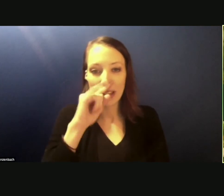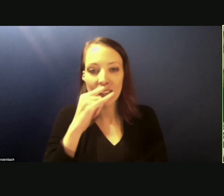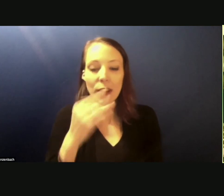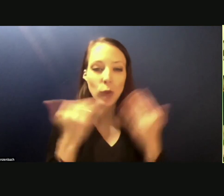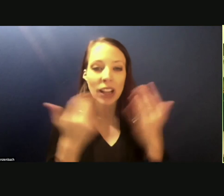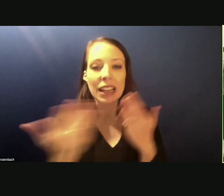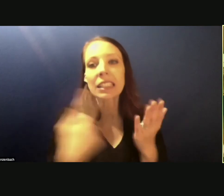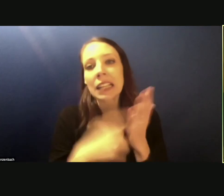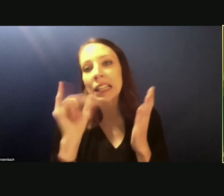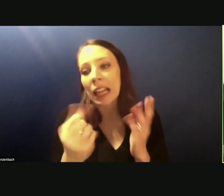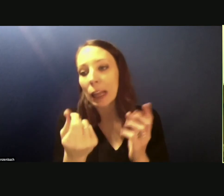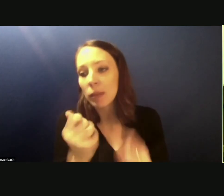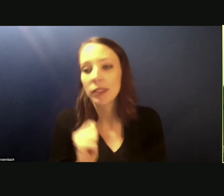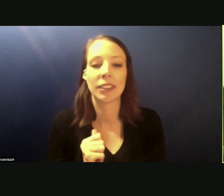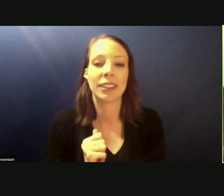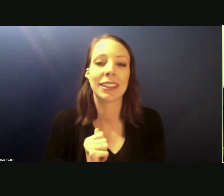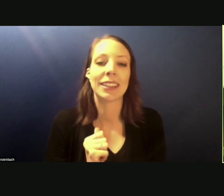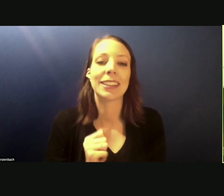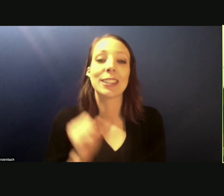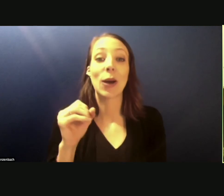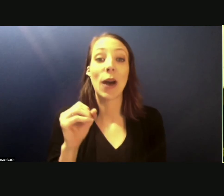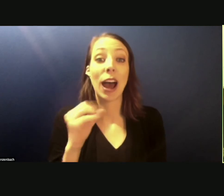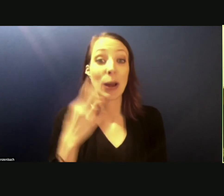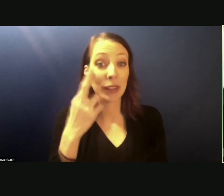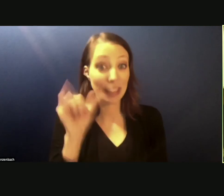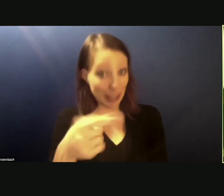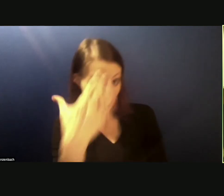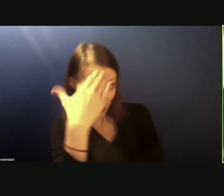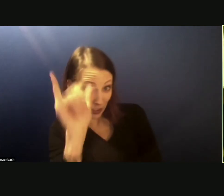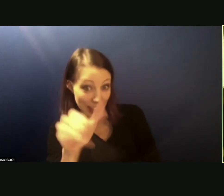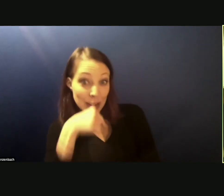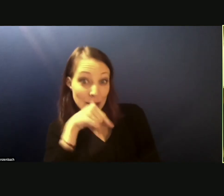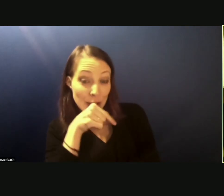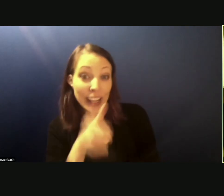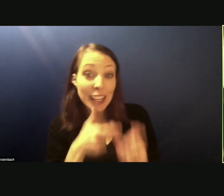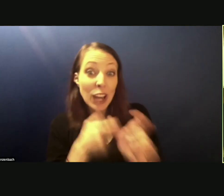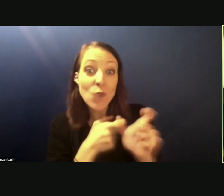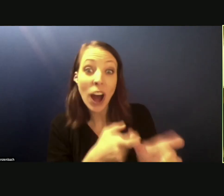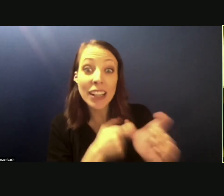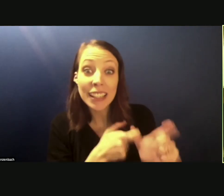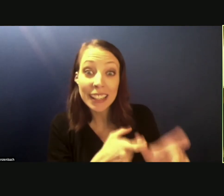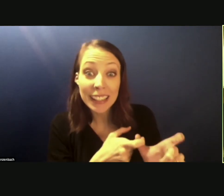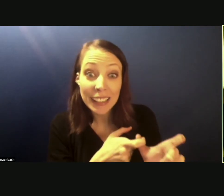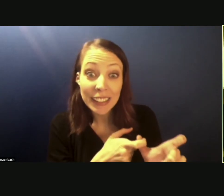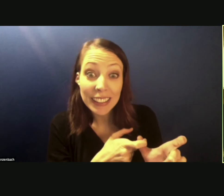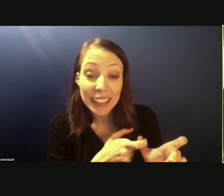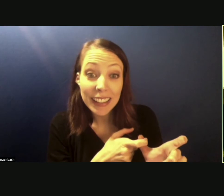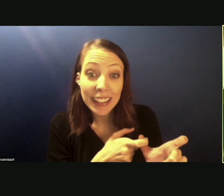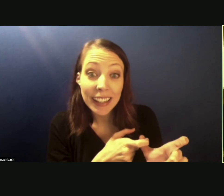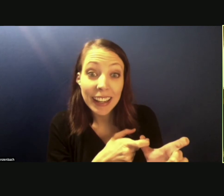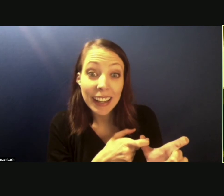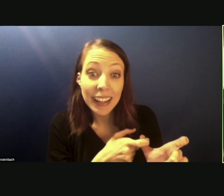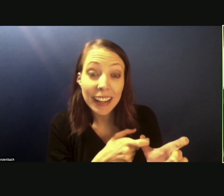bit. And so I found out that, did you know that turkeys can run? They can run